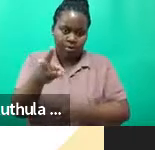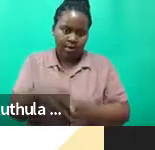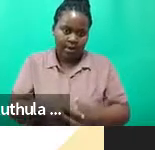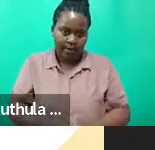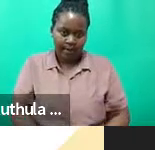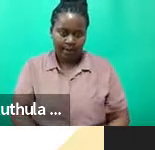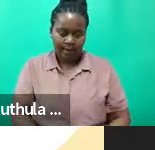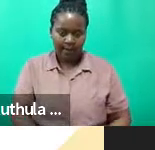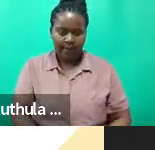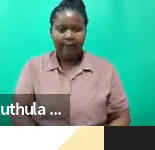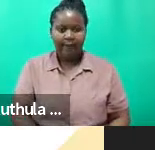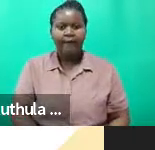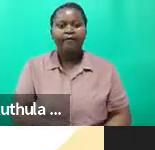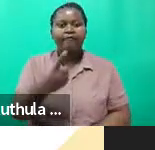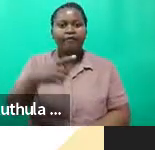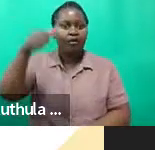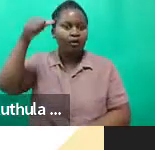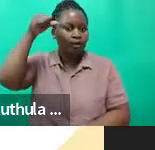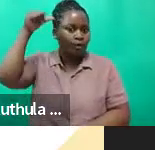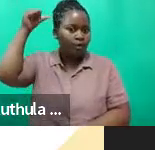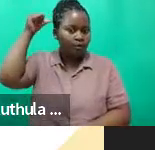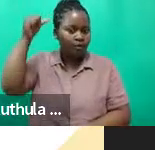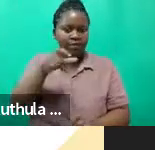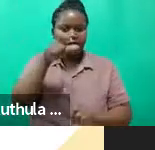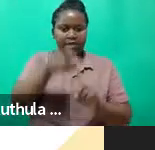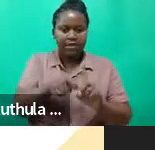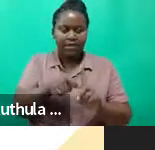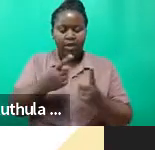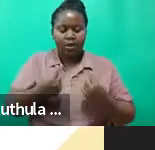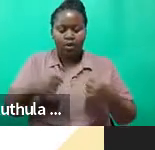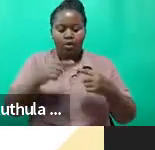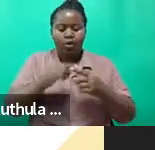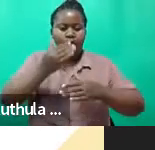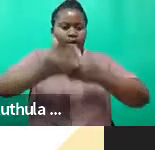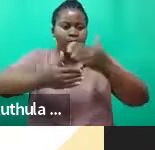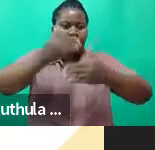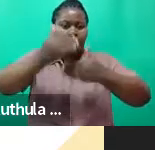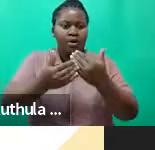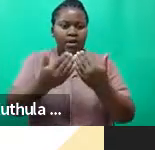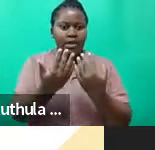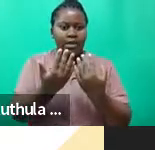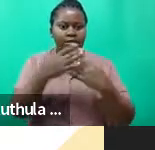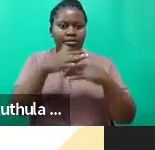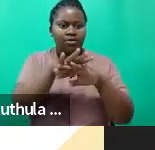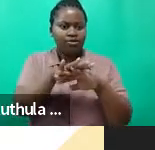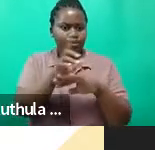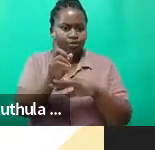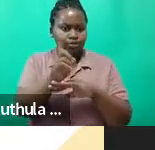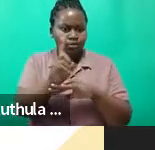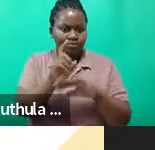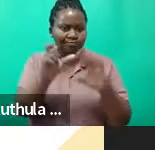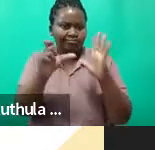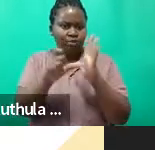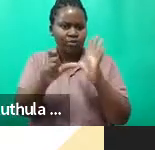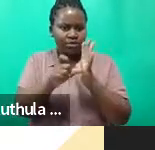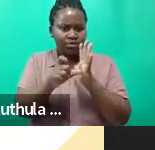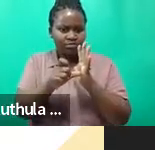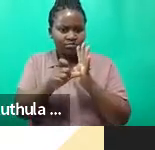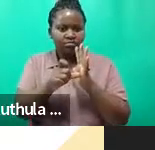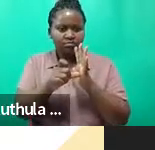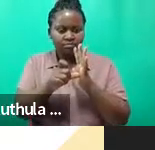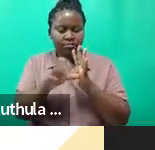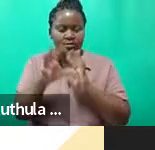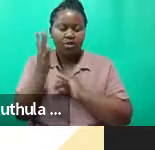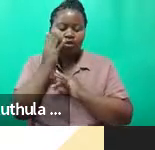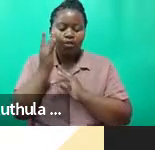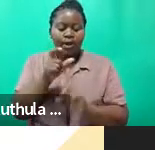For autistic persons, sensory processing and integration is very important. When a